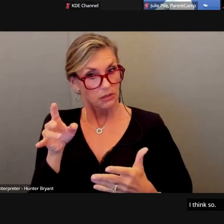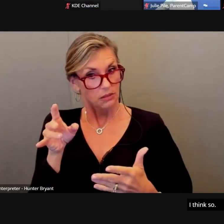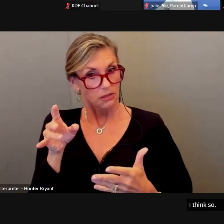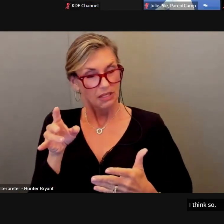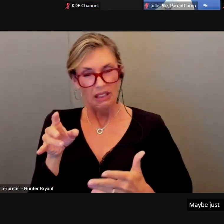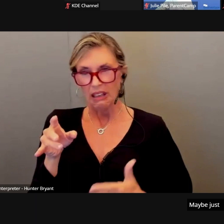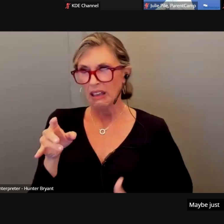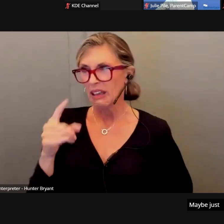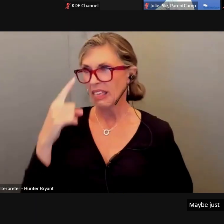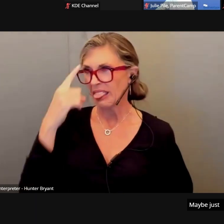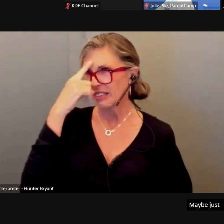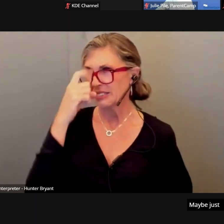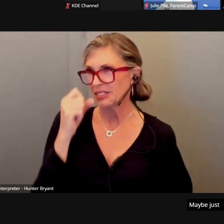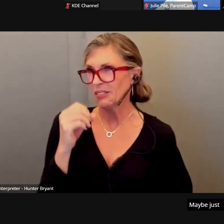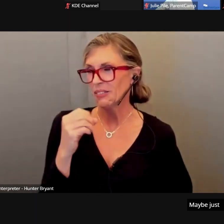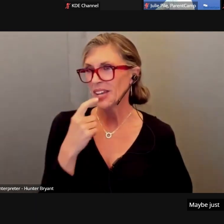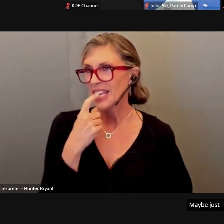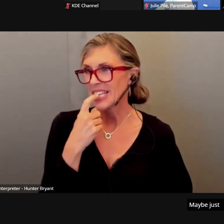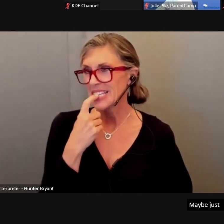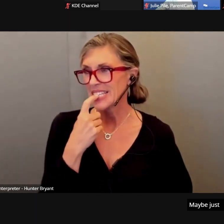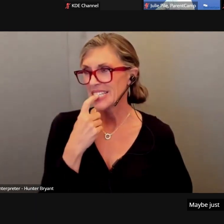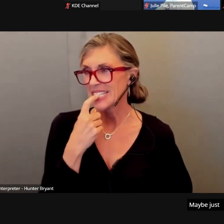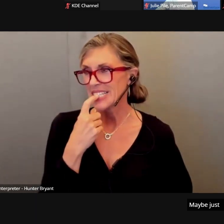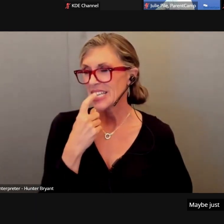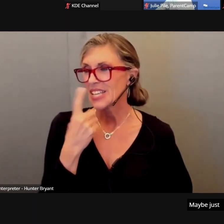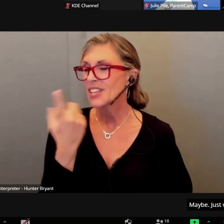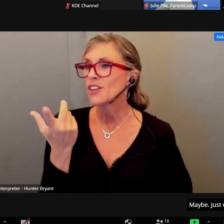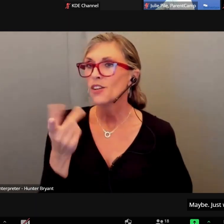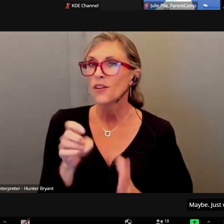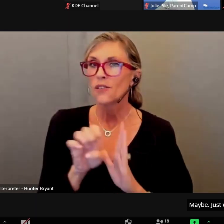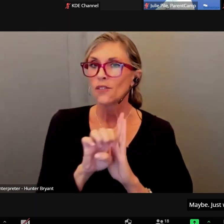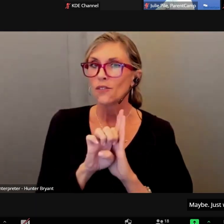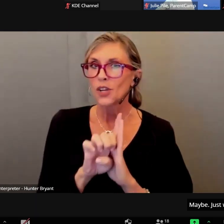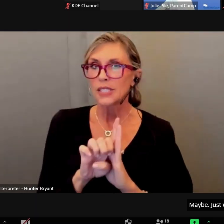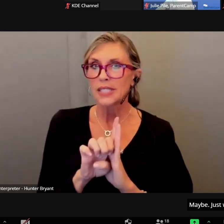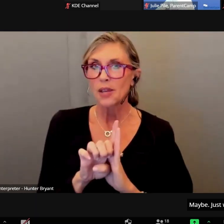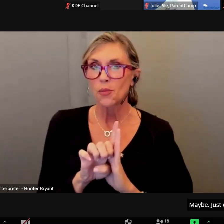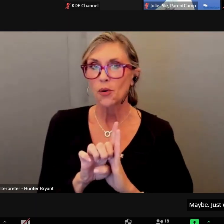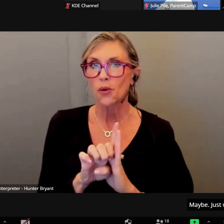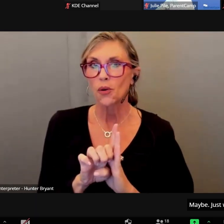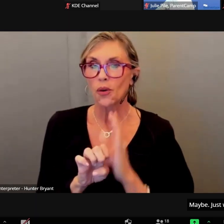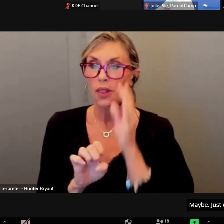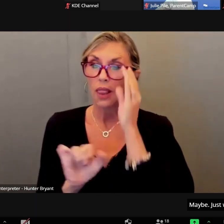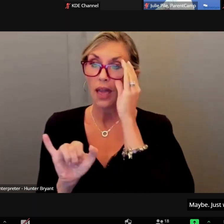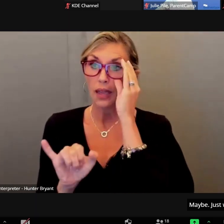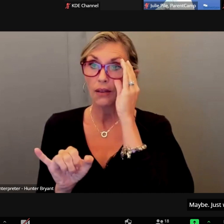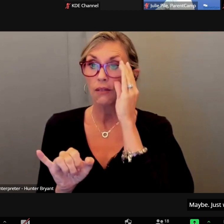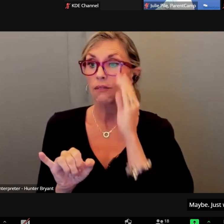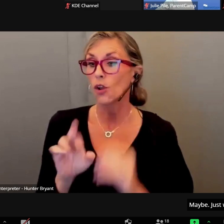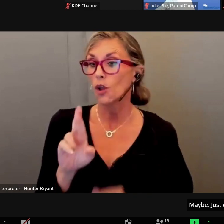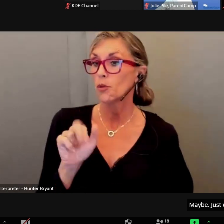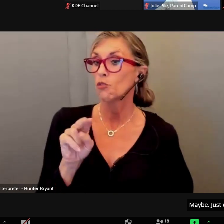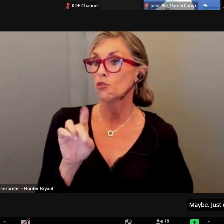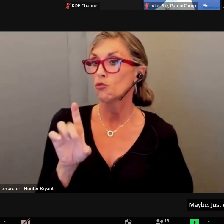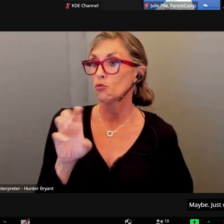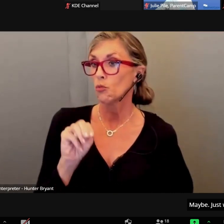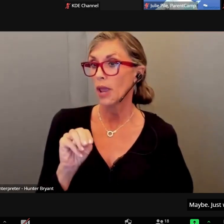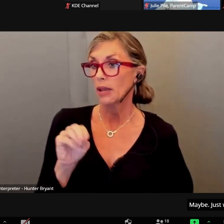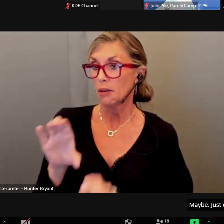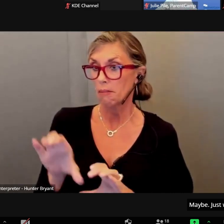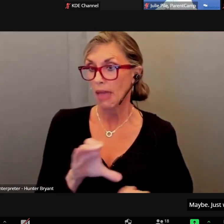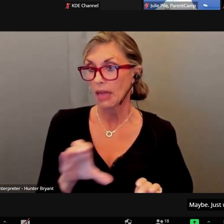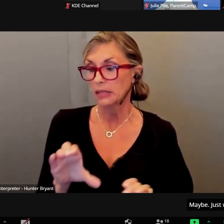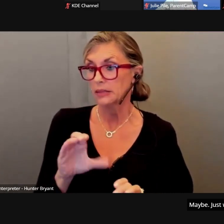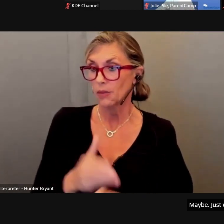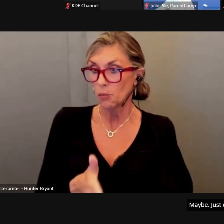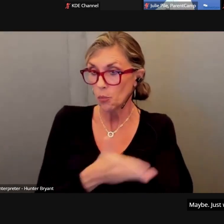I think so. So for example, go from random acts of improvement to common visions, deep partnerships,